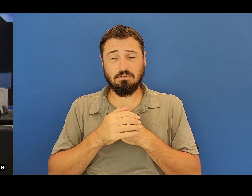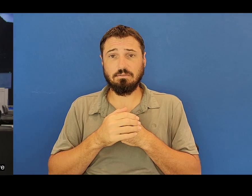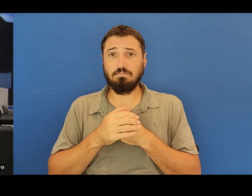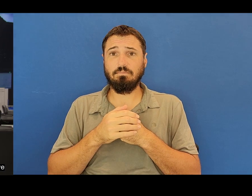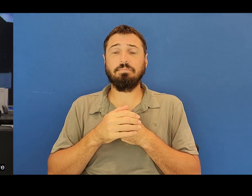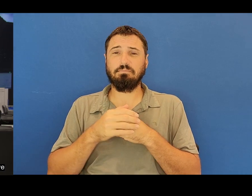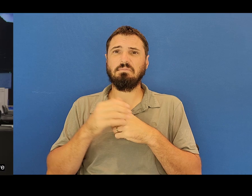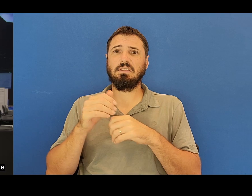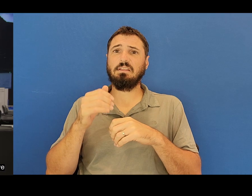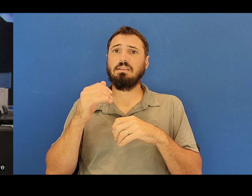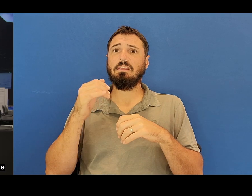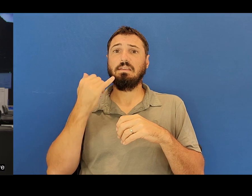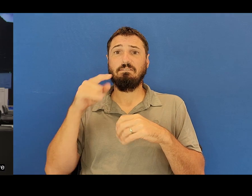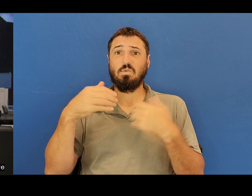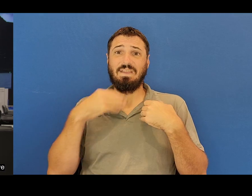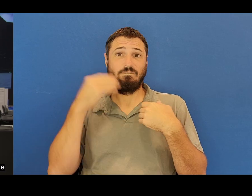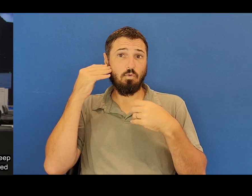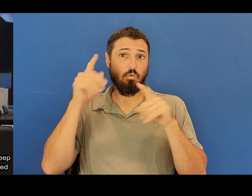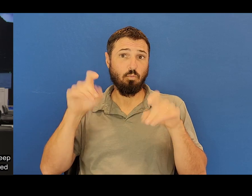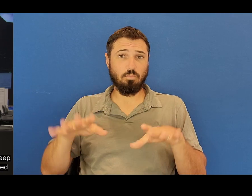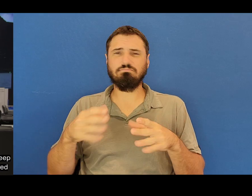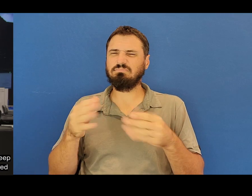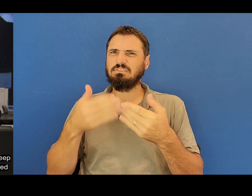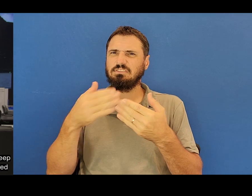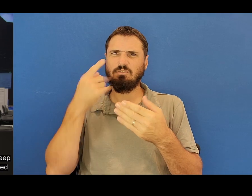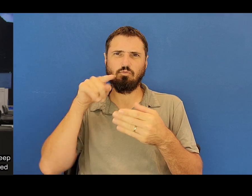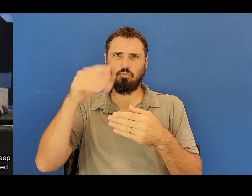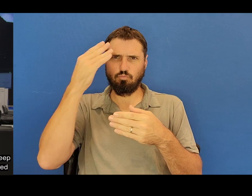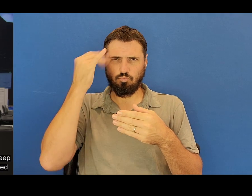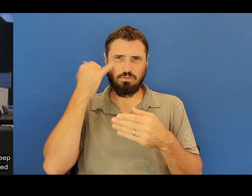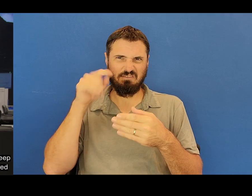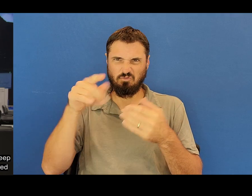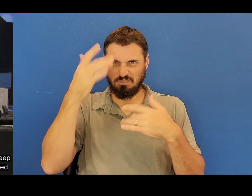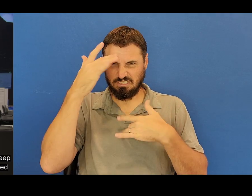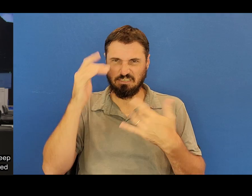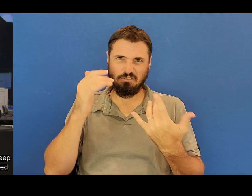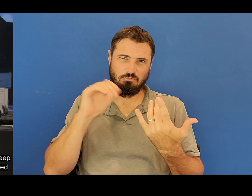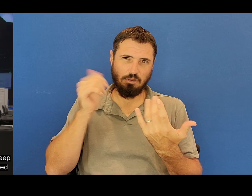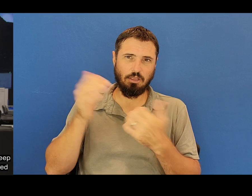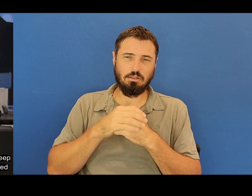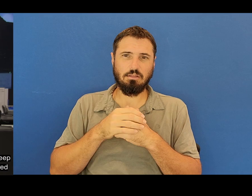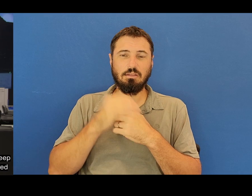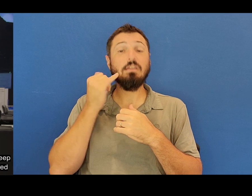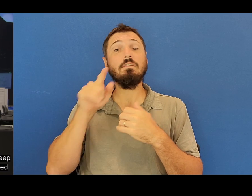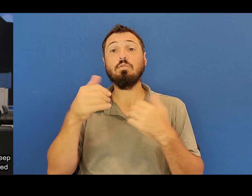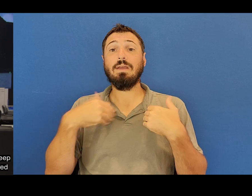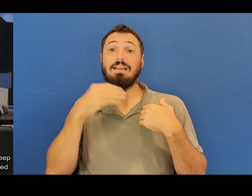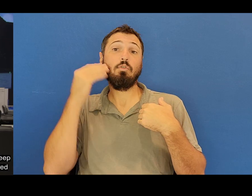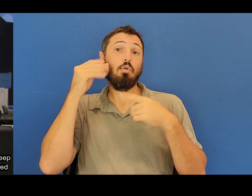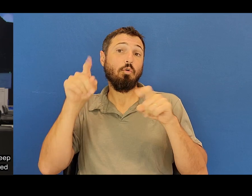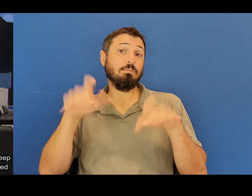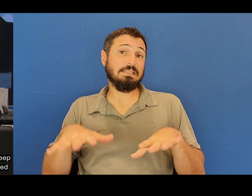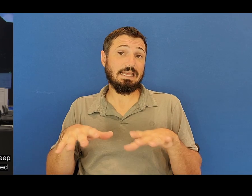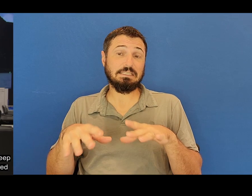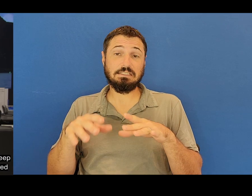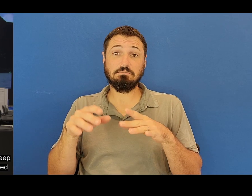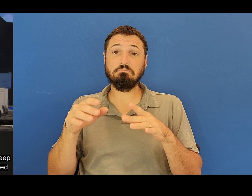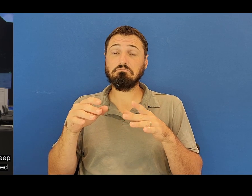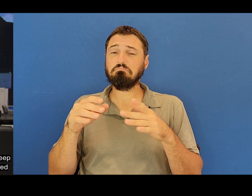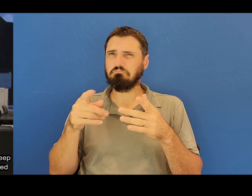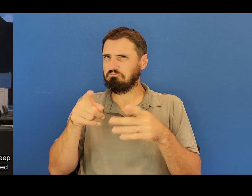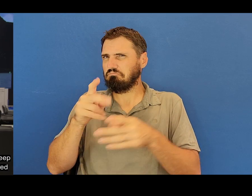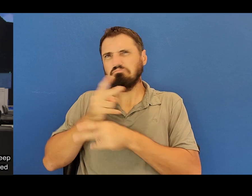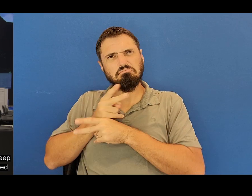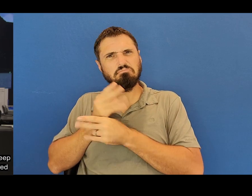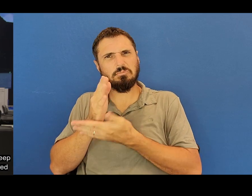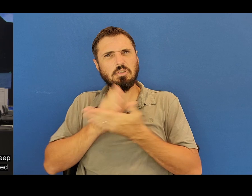test kits are a quick way of knowing whether you've been infected. If you have home test kits or have the opportunity to get some, it's a good